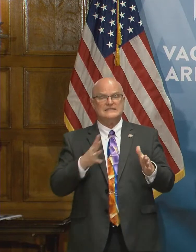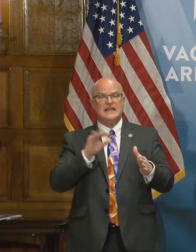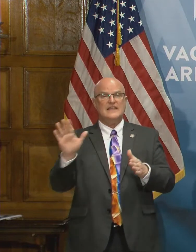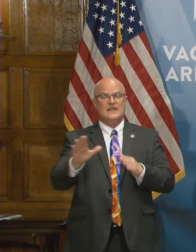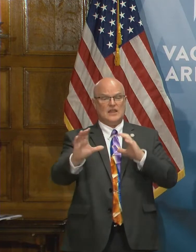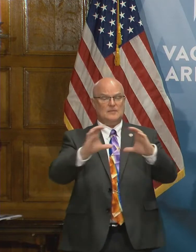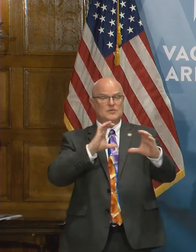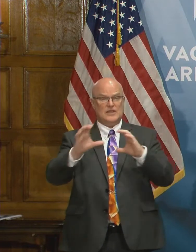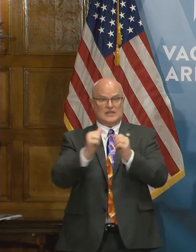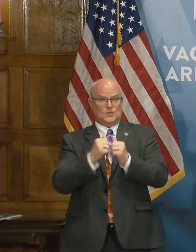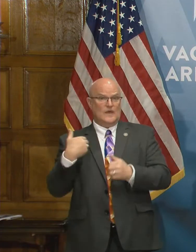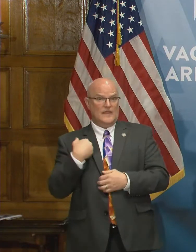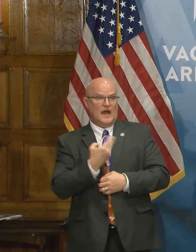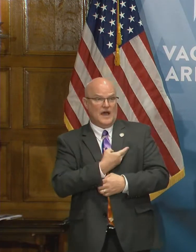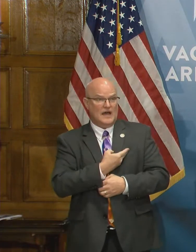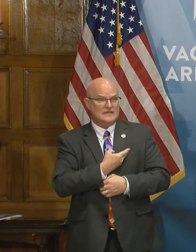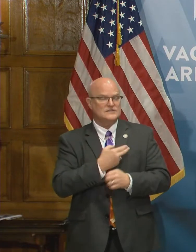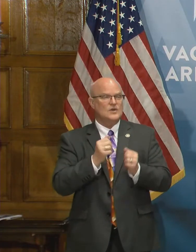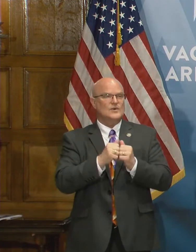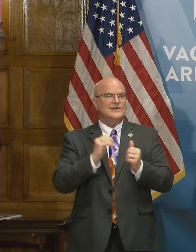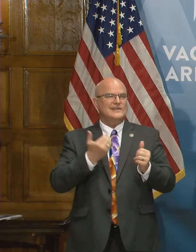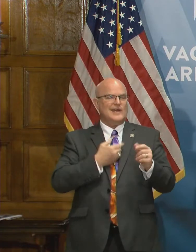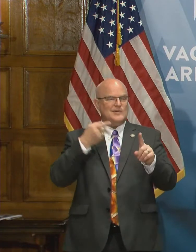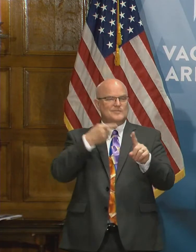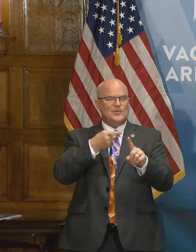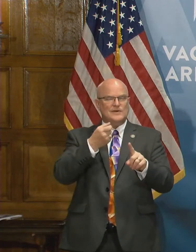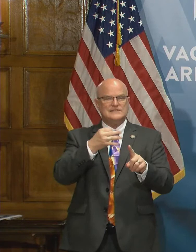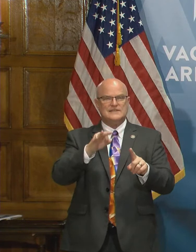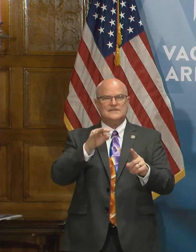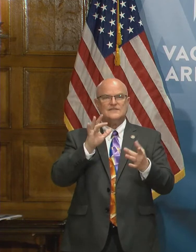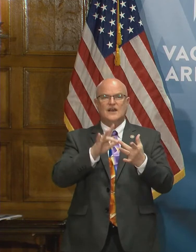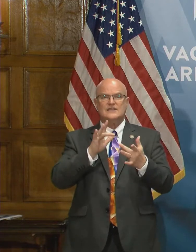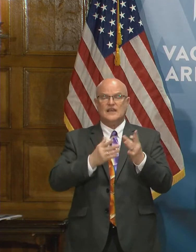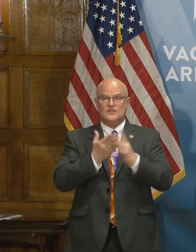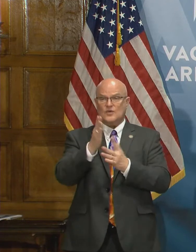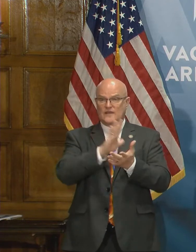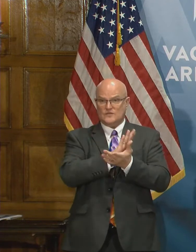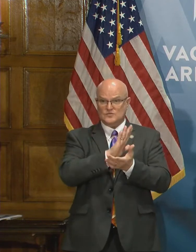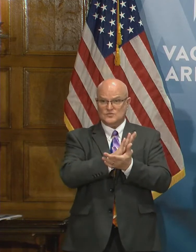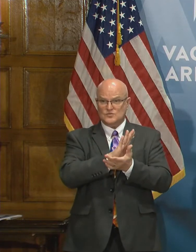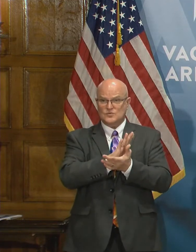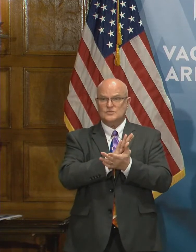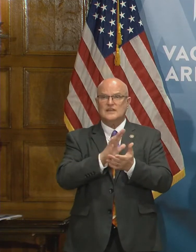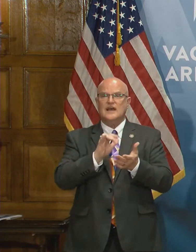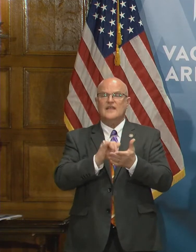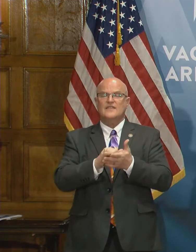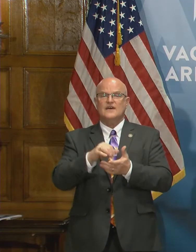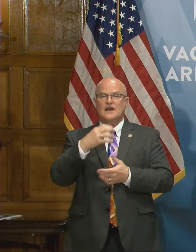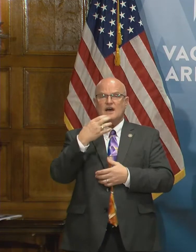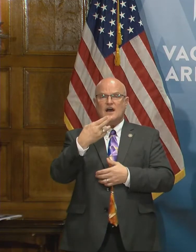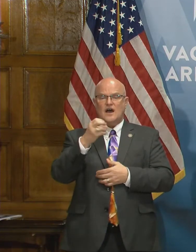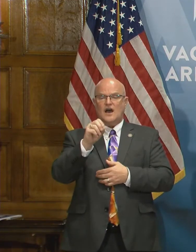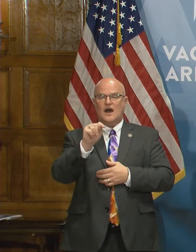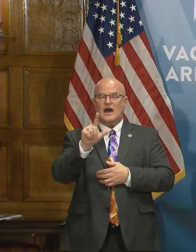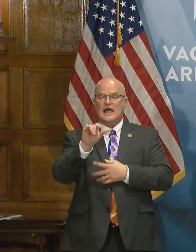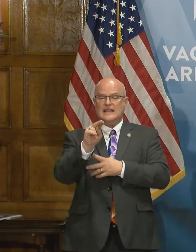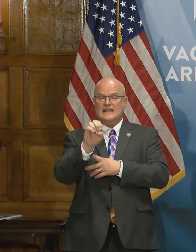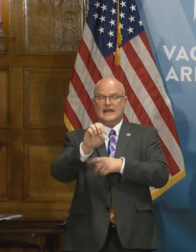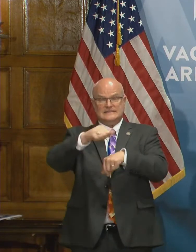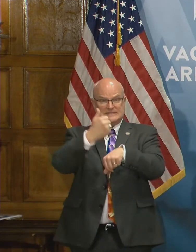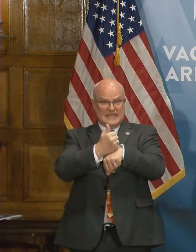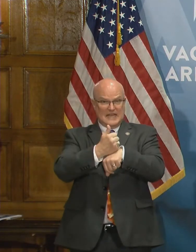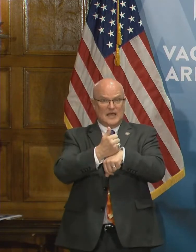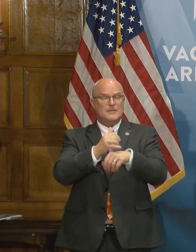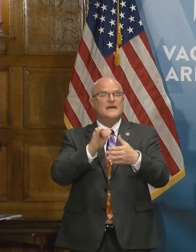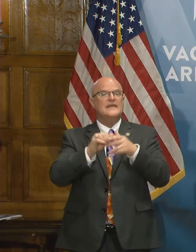their communication with us, with our points of contact throughout the schools, the hotline that we have so that schools